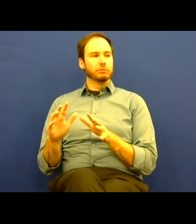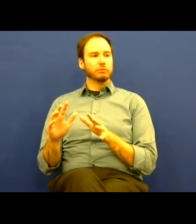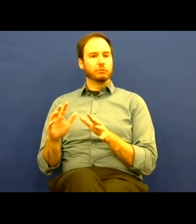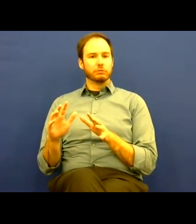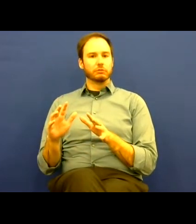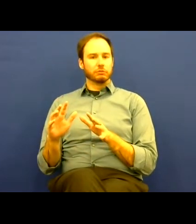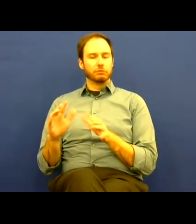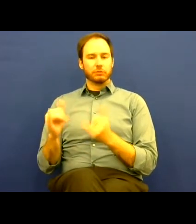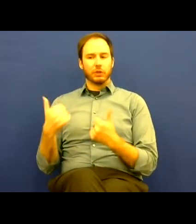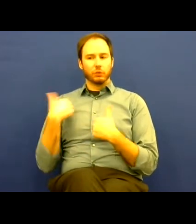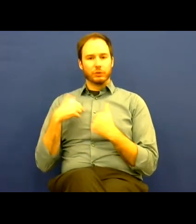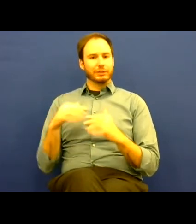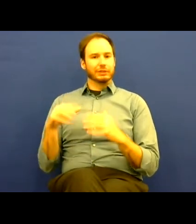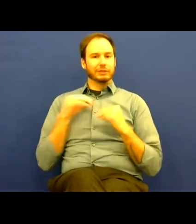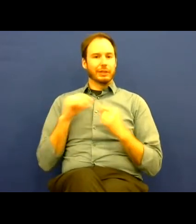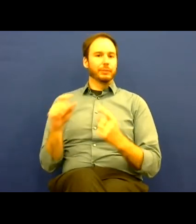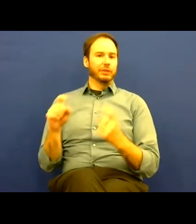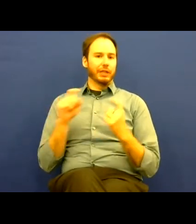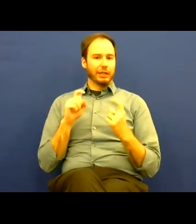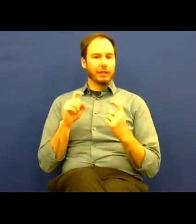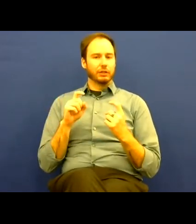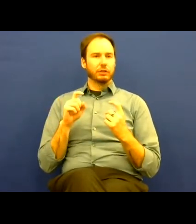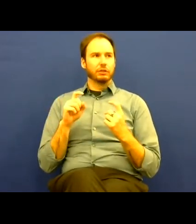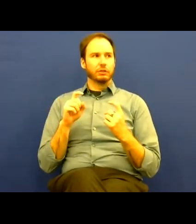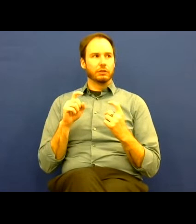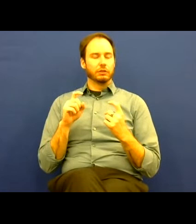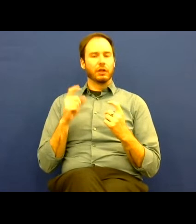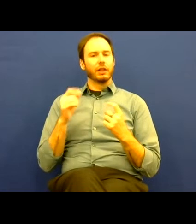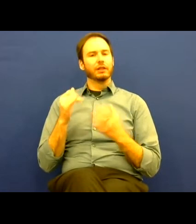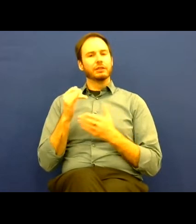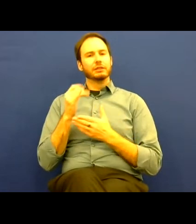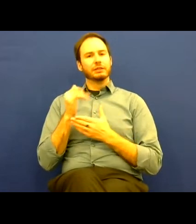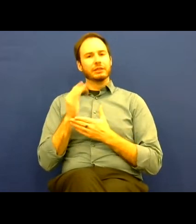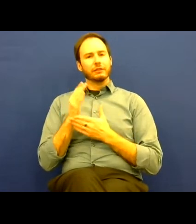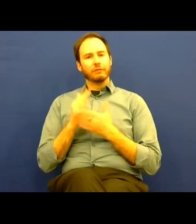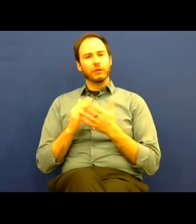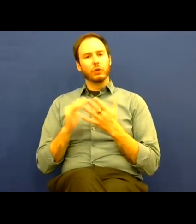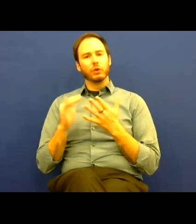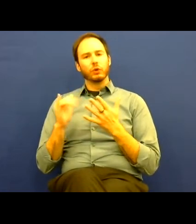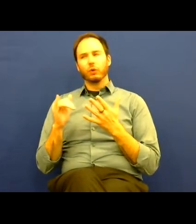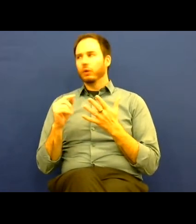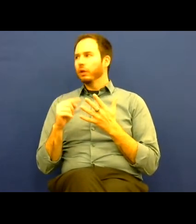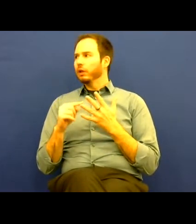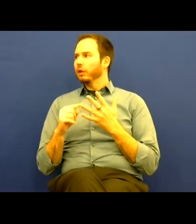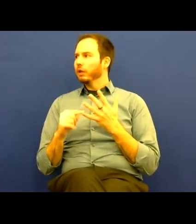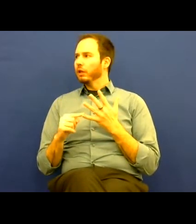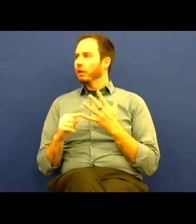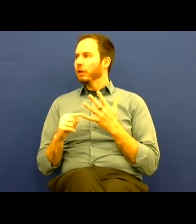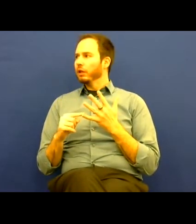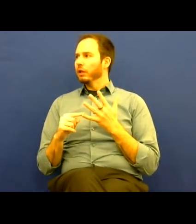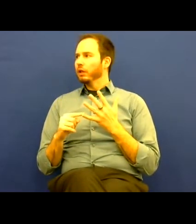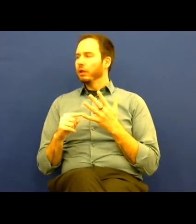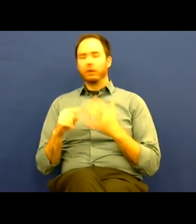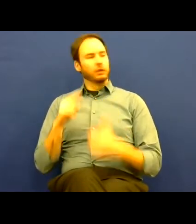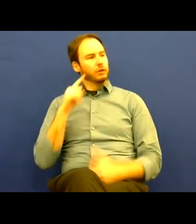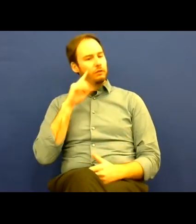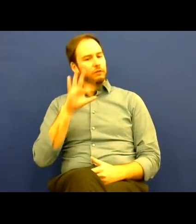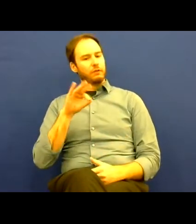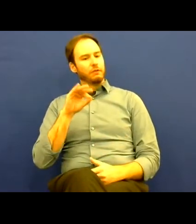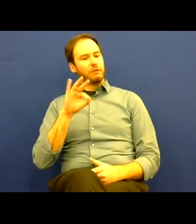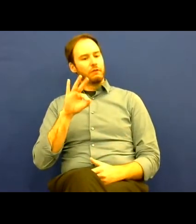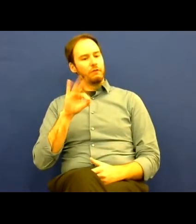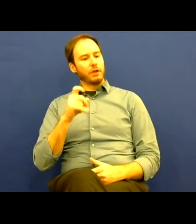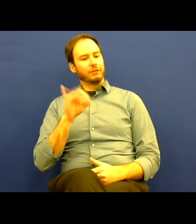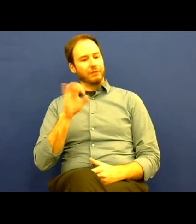We're accepting dedication. I believe there's still some punch list items. Or is this section done?